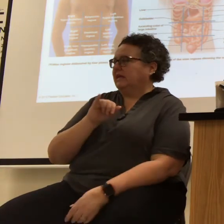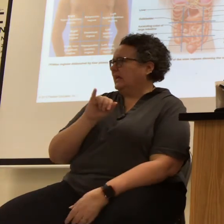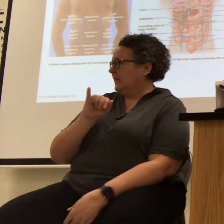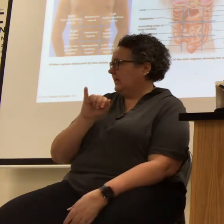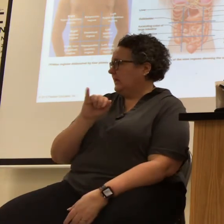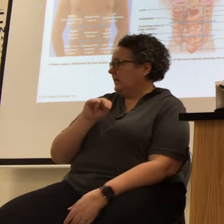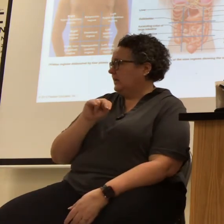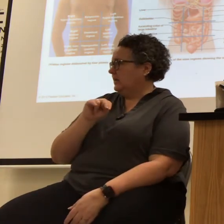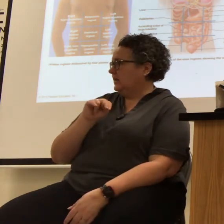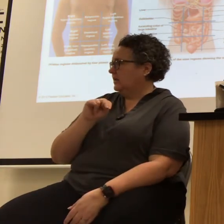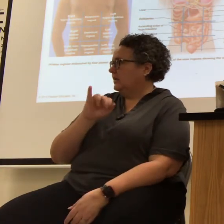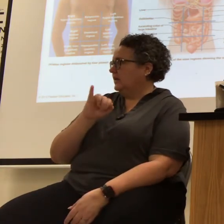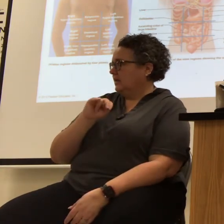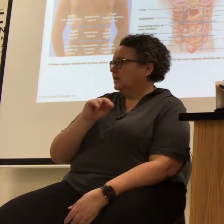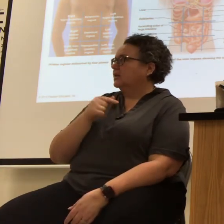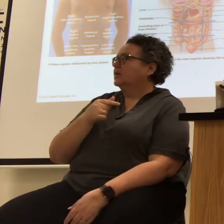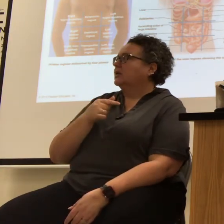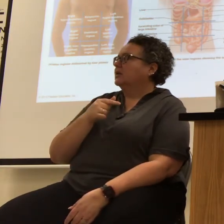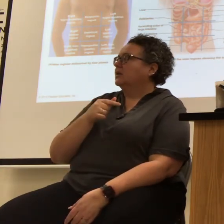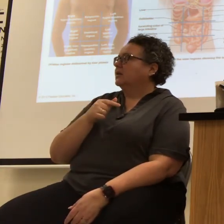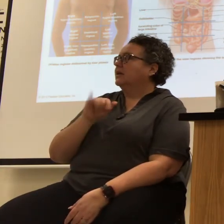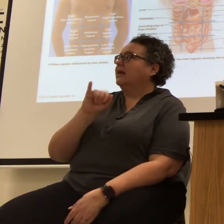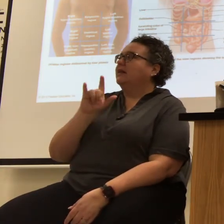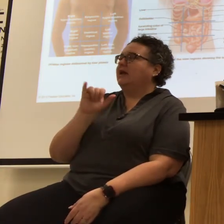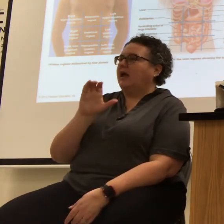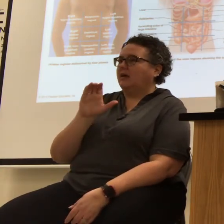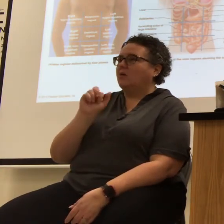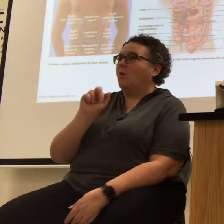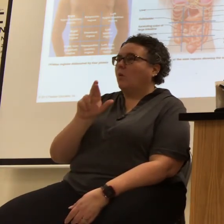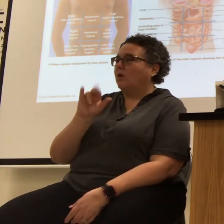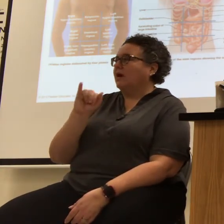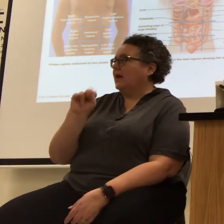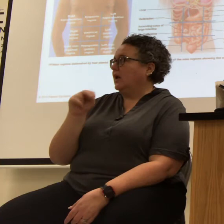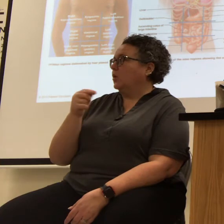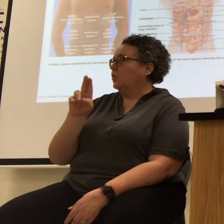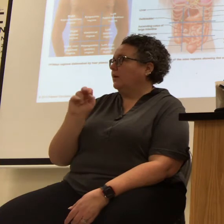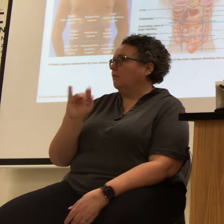Right and left inguinal regions.